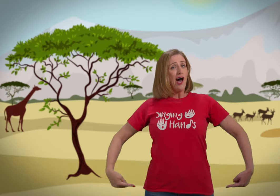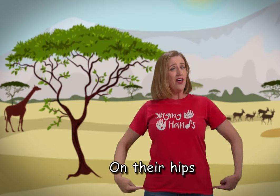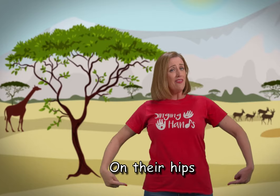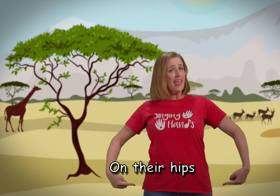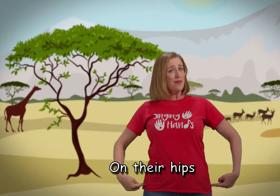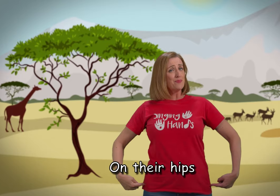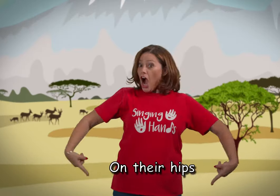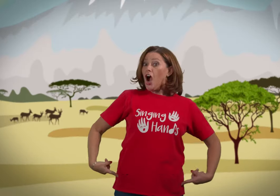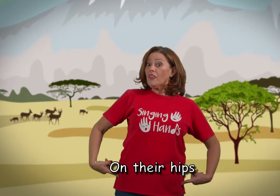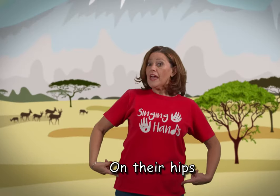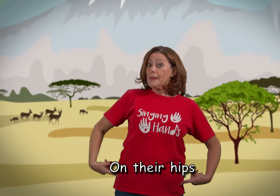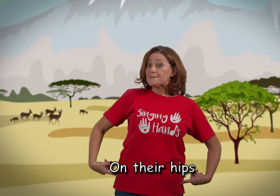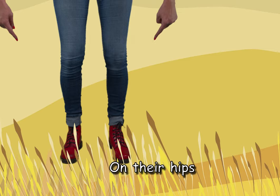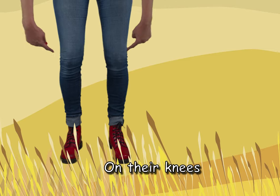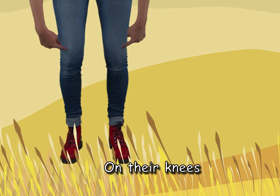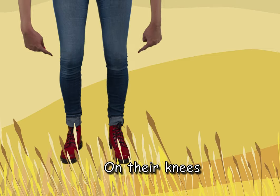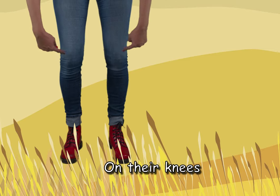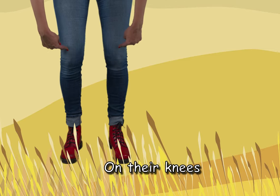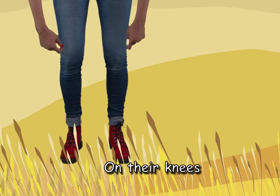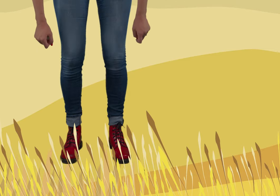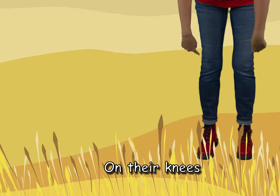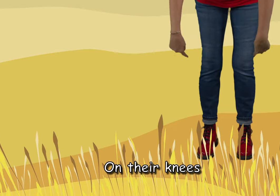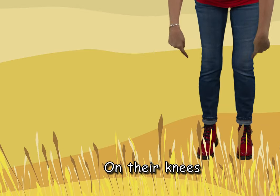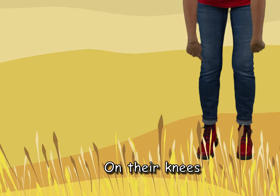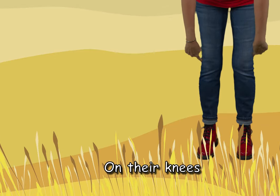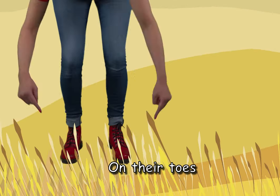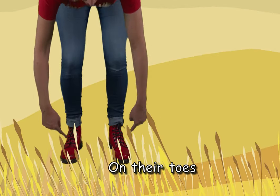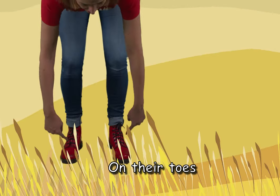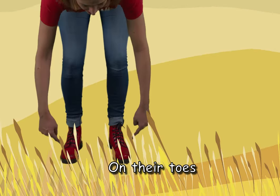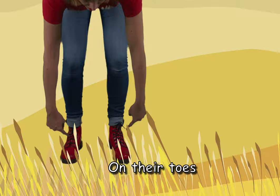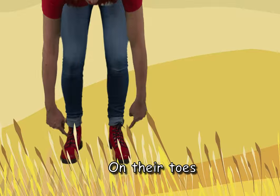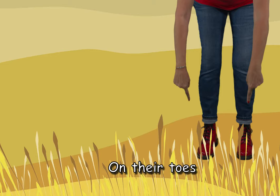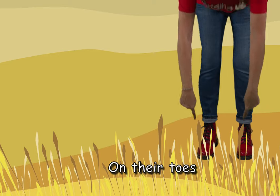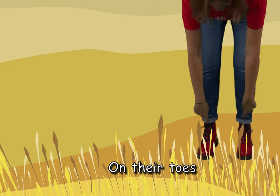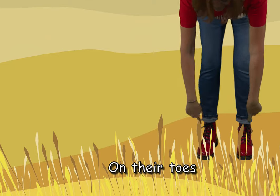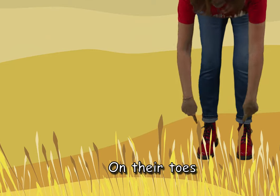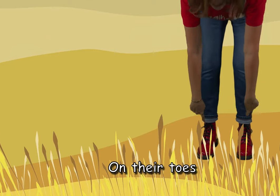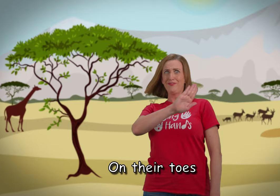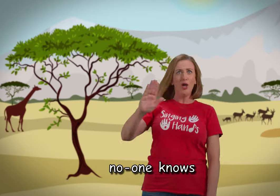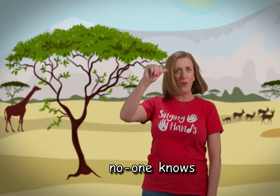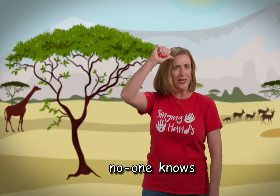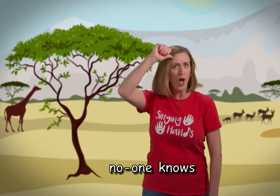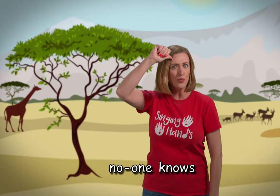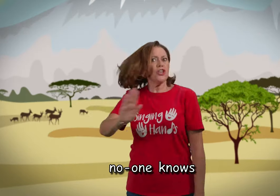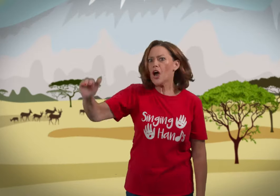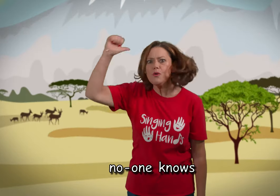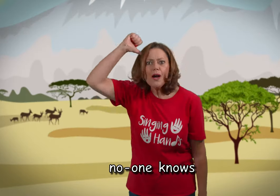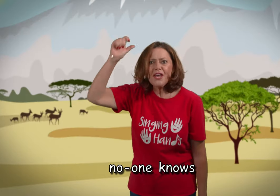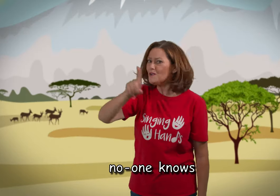On their hips, on their knees, on their knees On their toes, on their toes Who one knows, no one knows